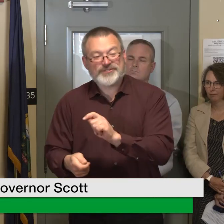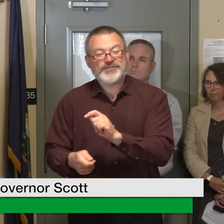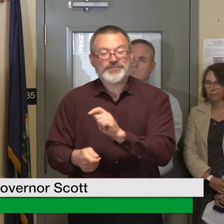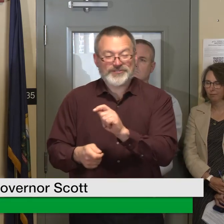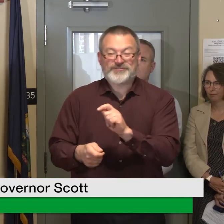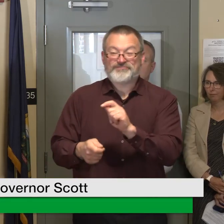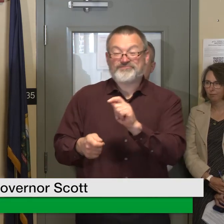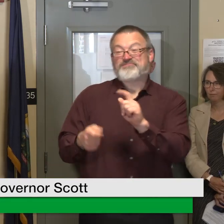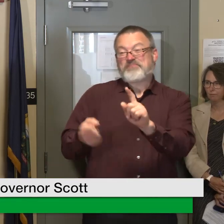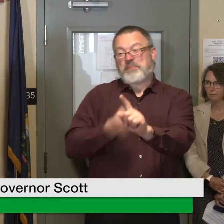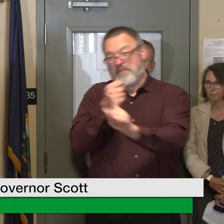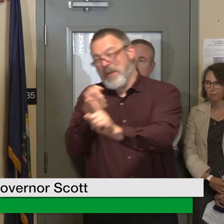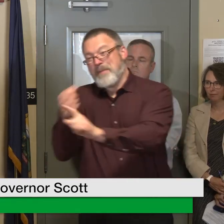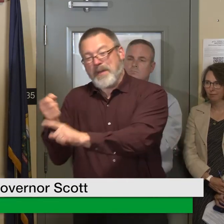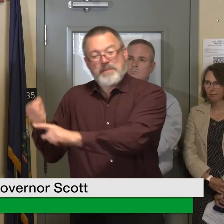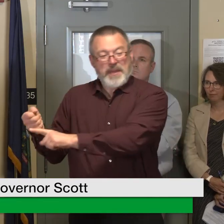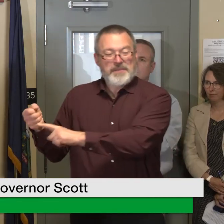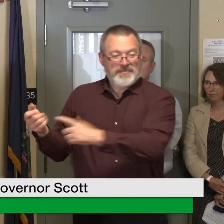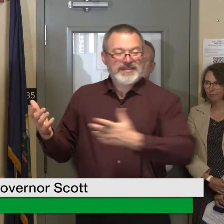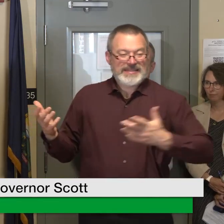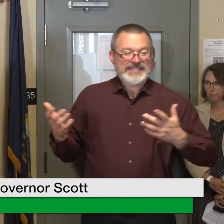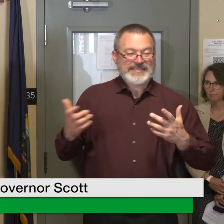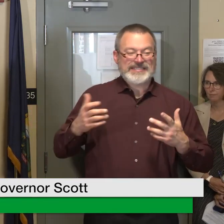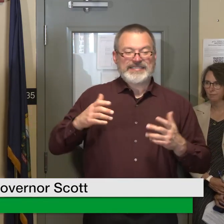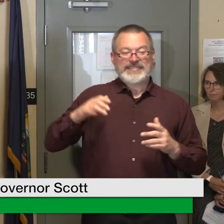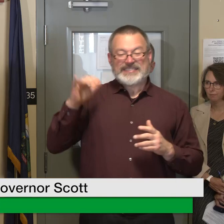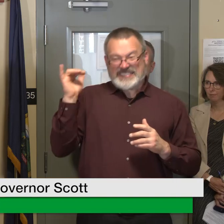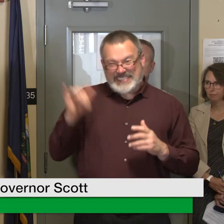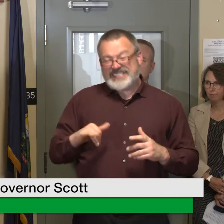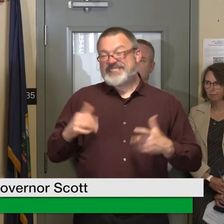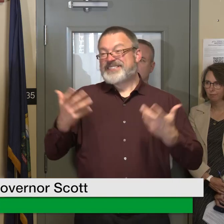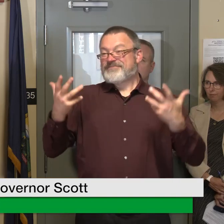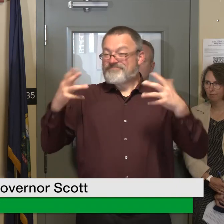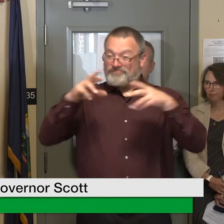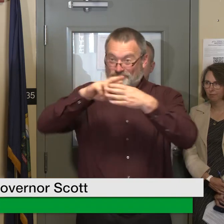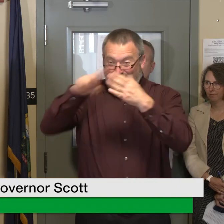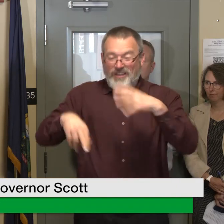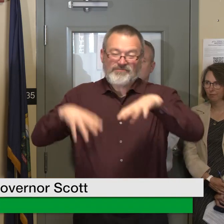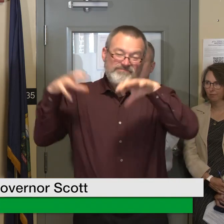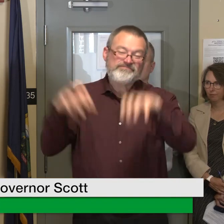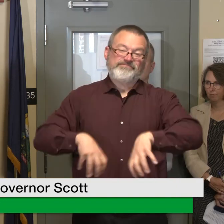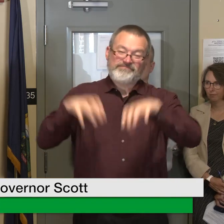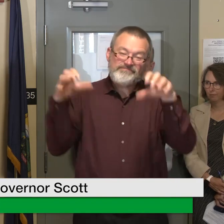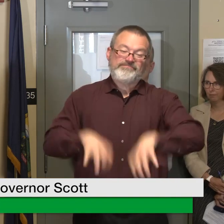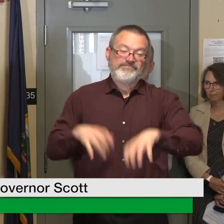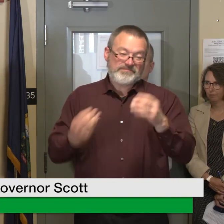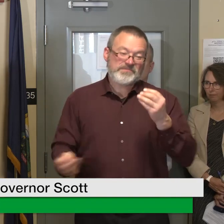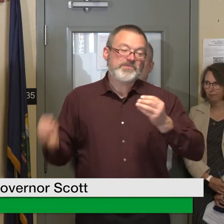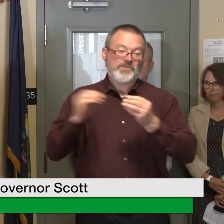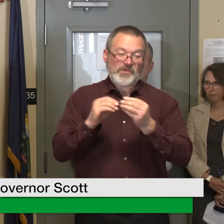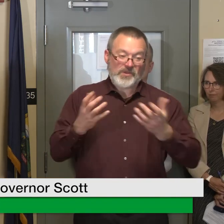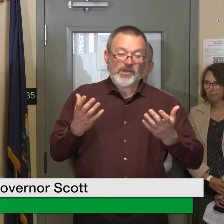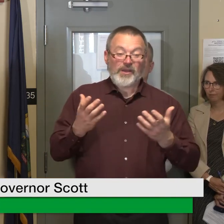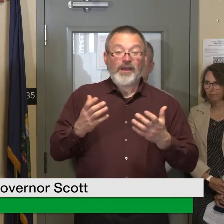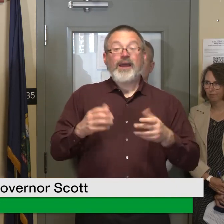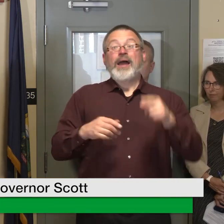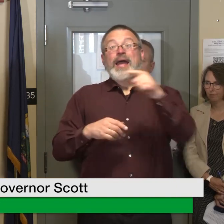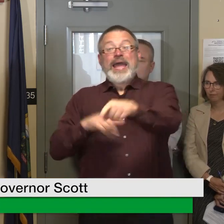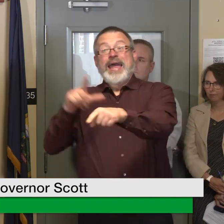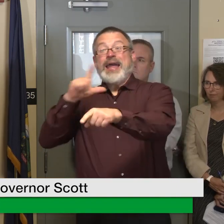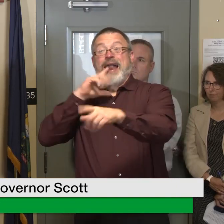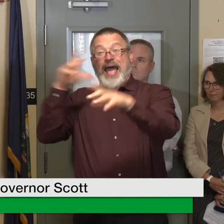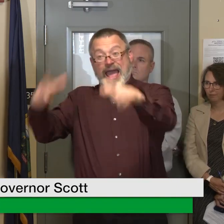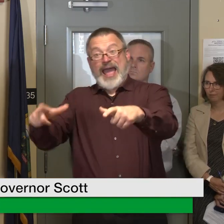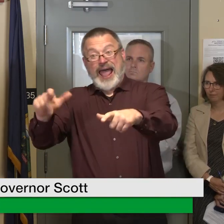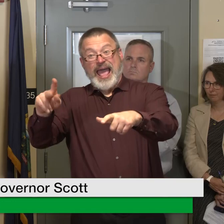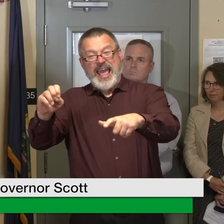intense and more significant wet weather events. And our water quality, clean water goals for Lake Champlain